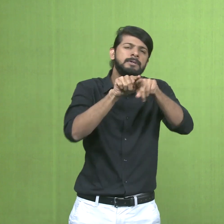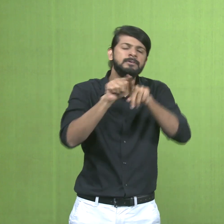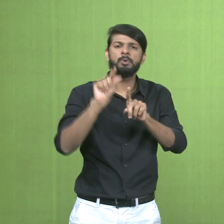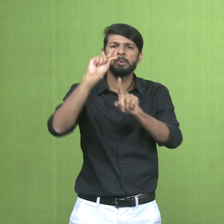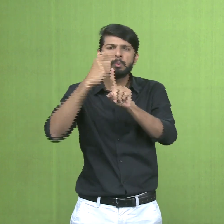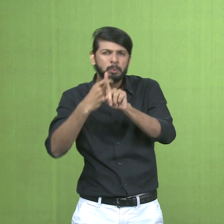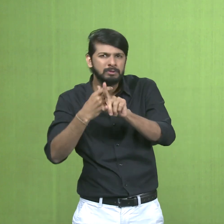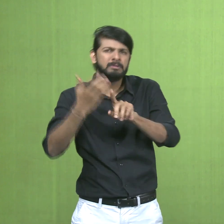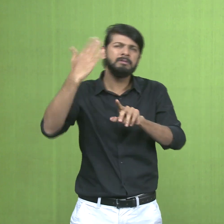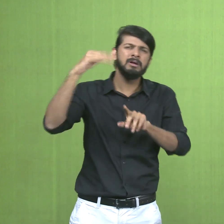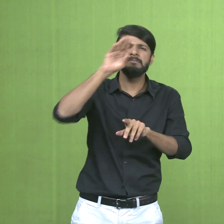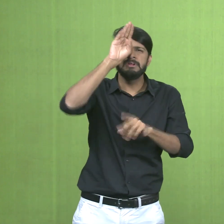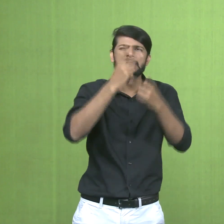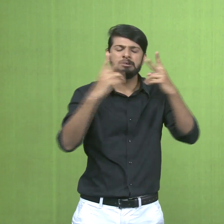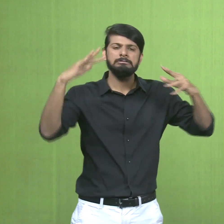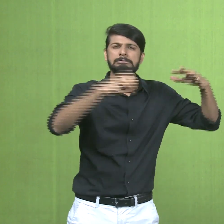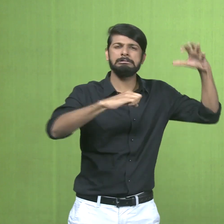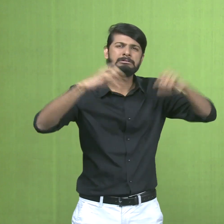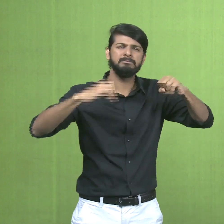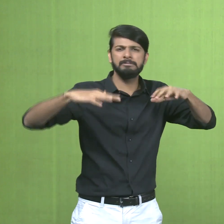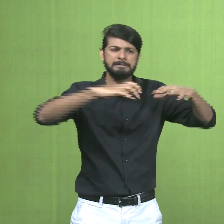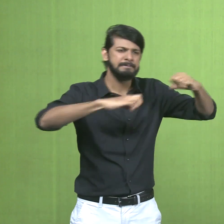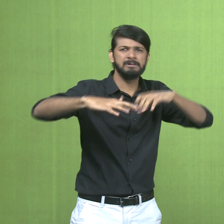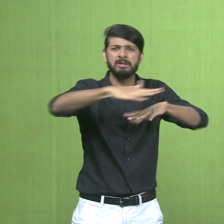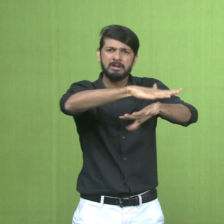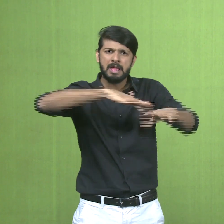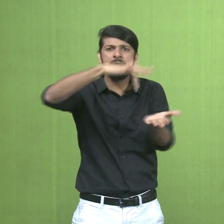and cultural turmoil in the 19th century Kolkata.